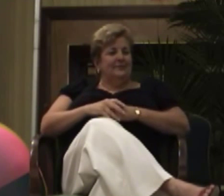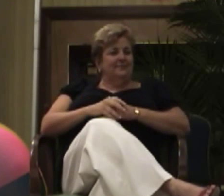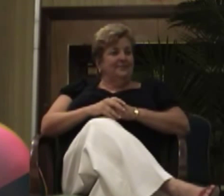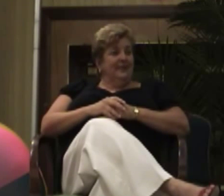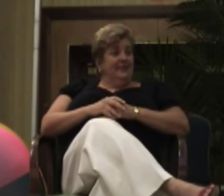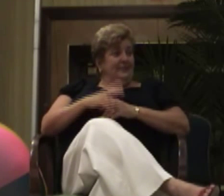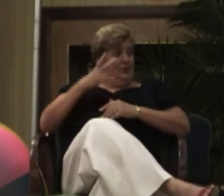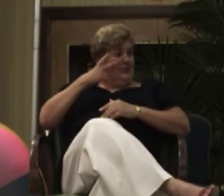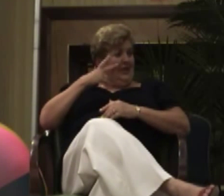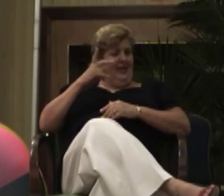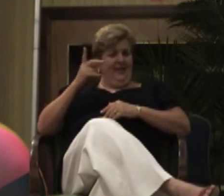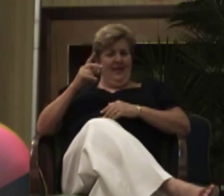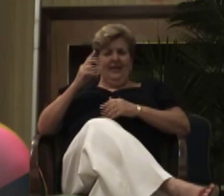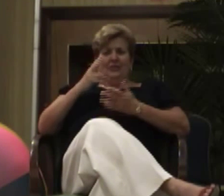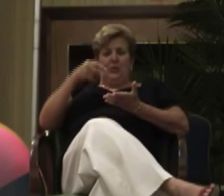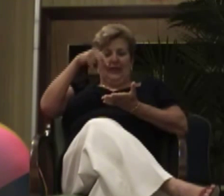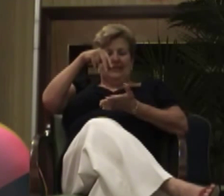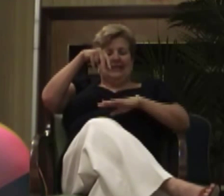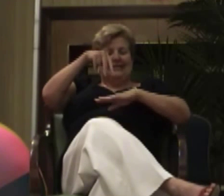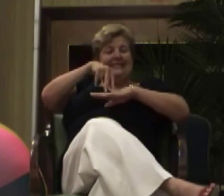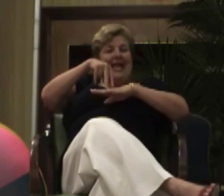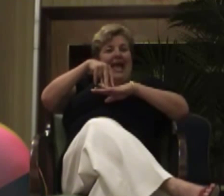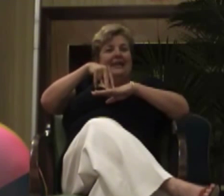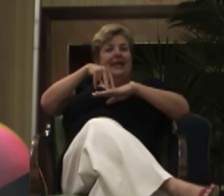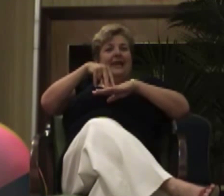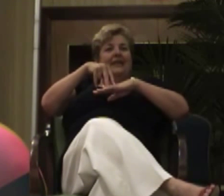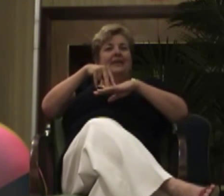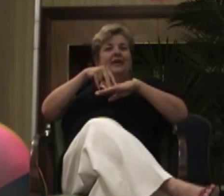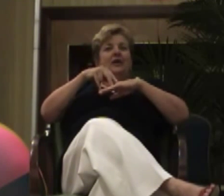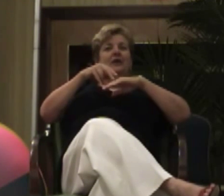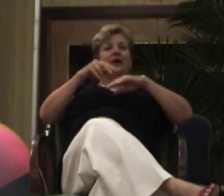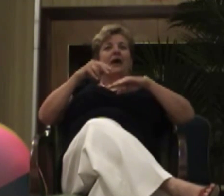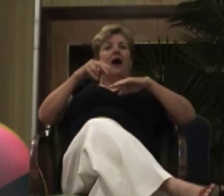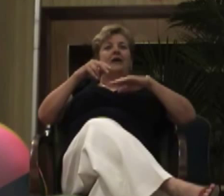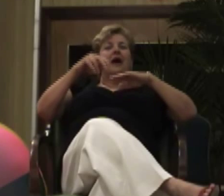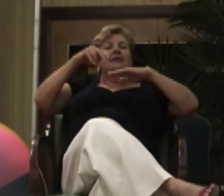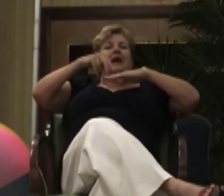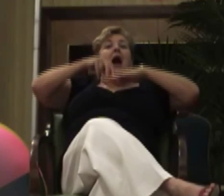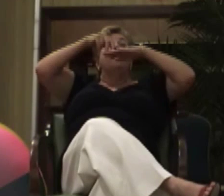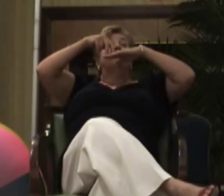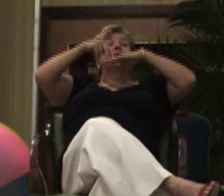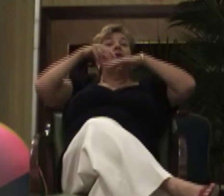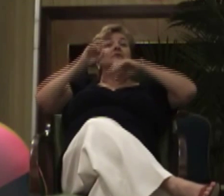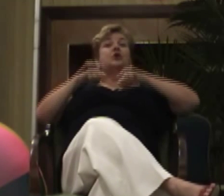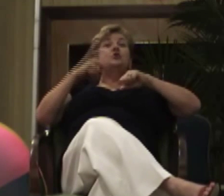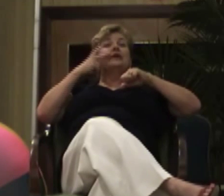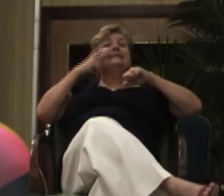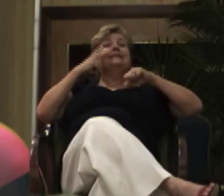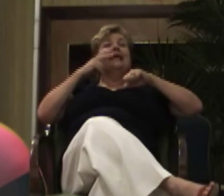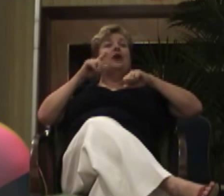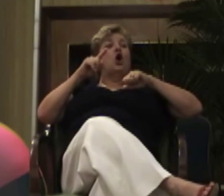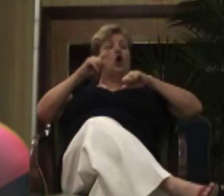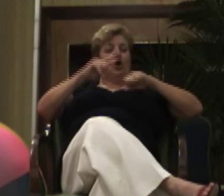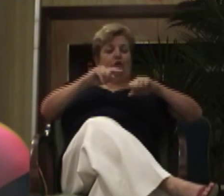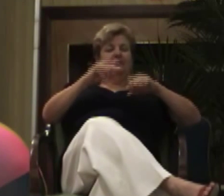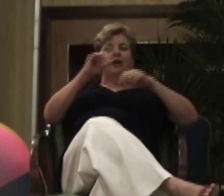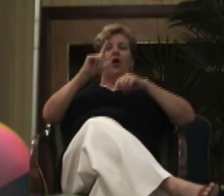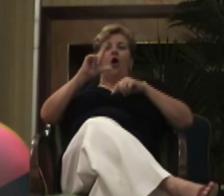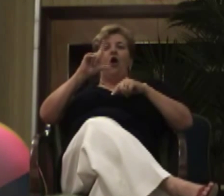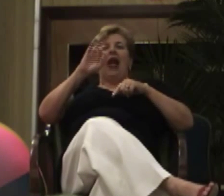was standing on top of the podium last night so y'all could see her shiny hose. I'm telling you, that woman is working it. I